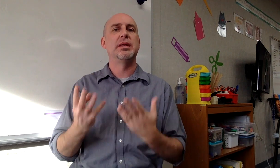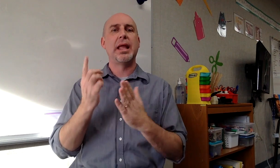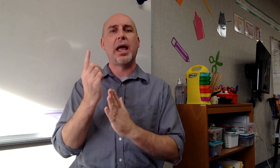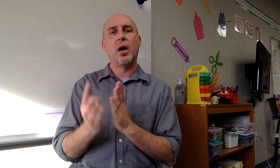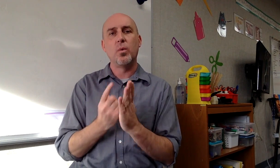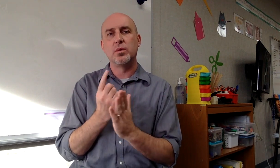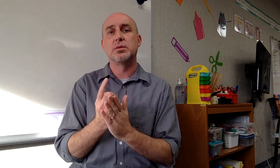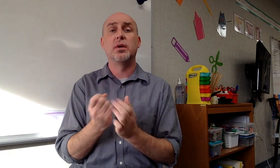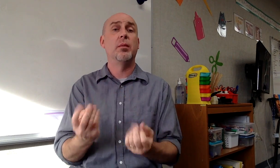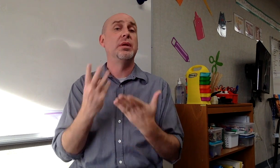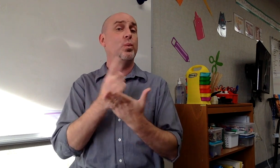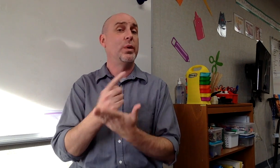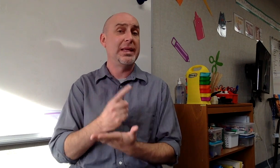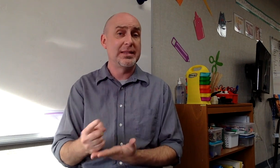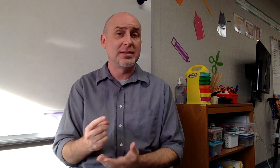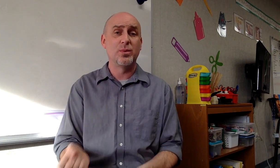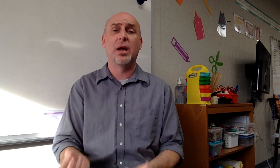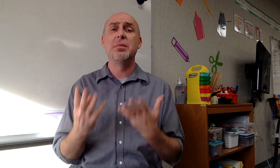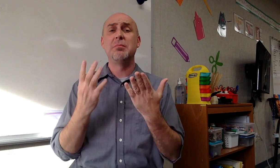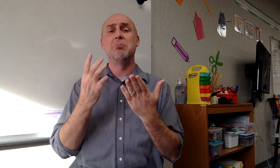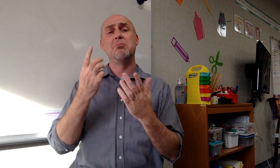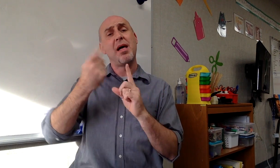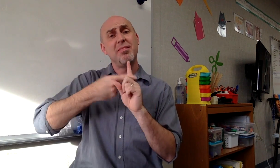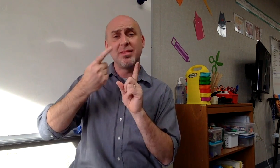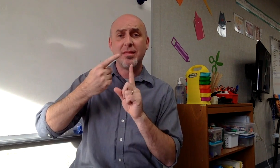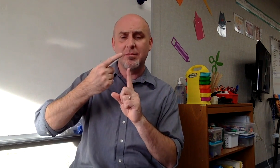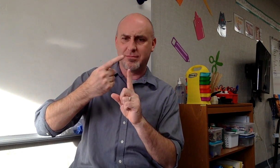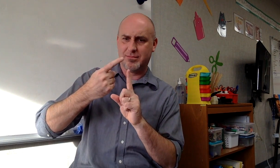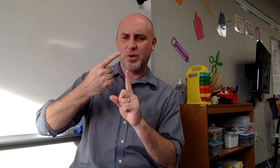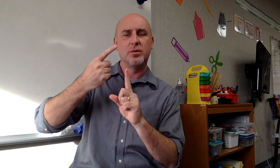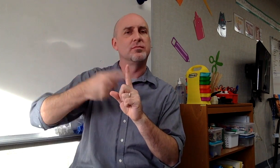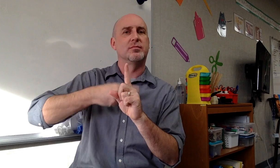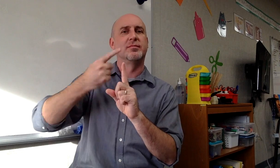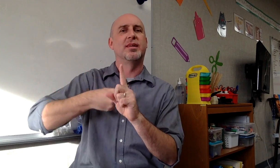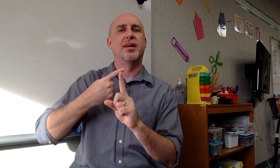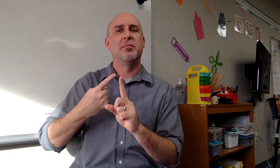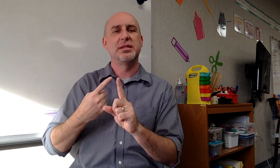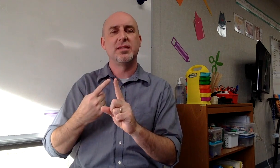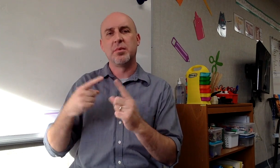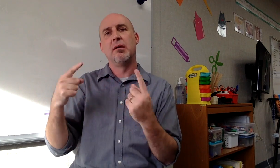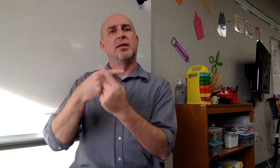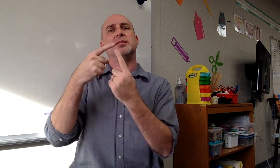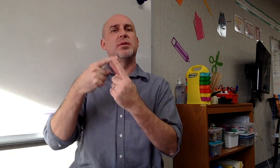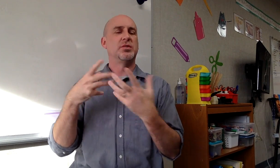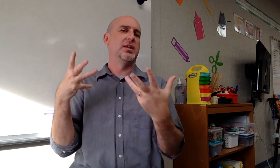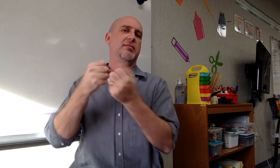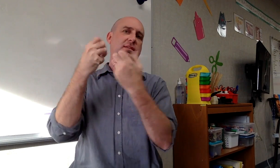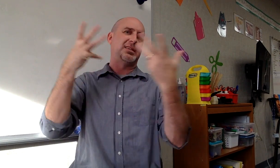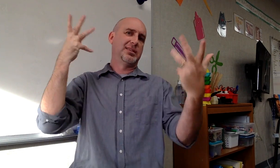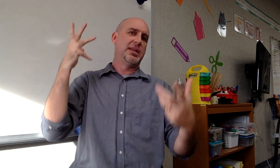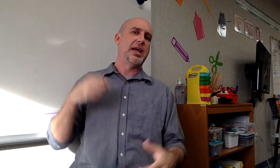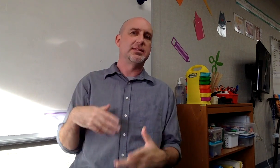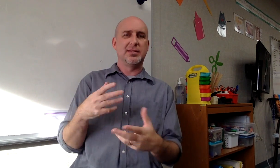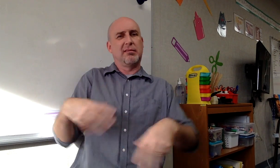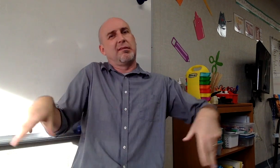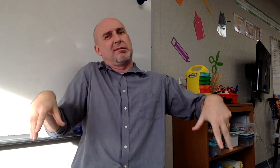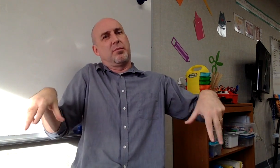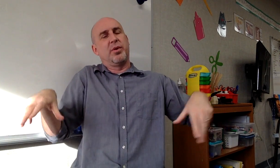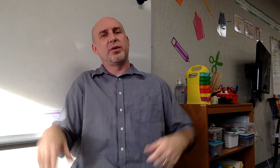many hours, or how many weeks, or how many months, whoa, I messed up. Sometimes you can have an accident, break your